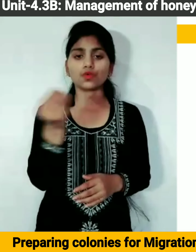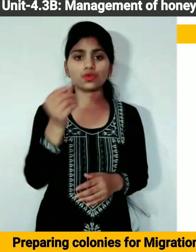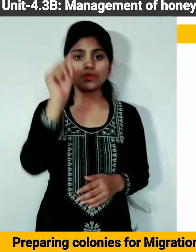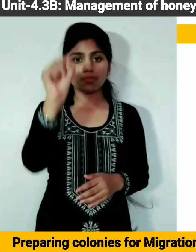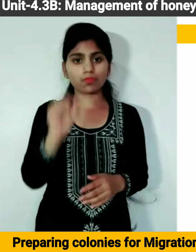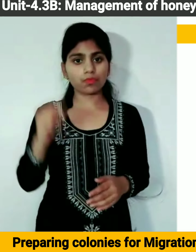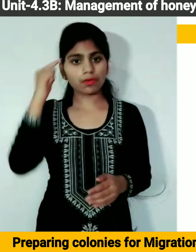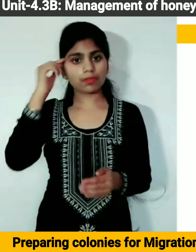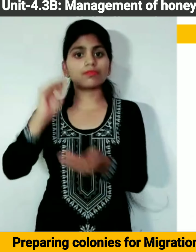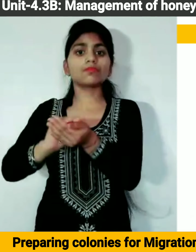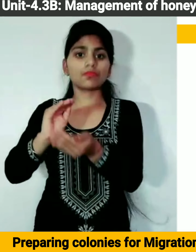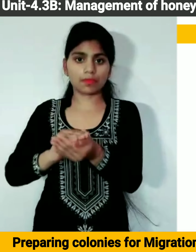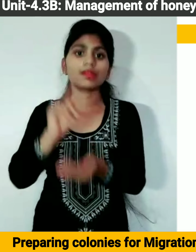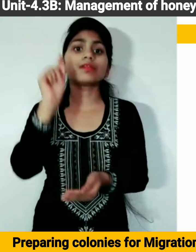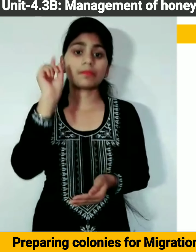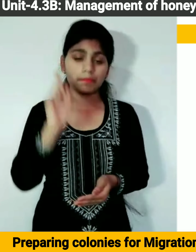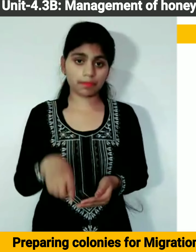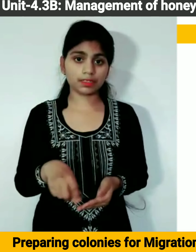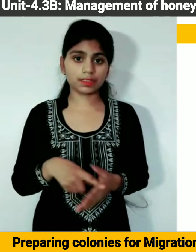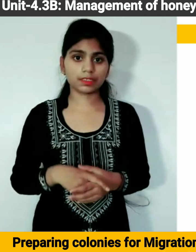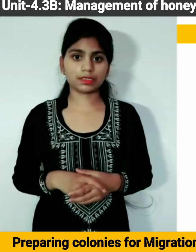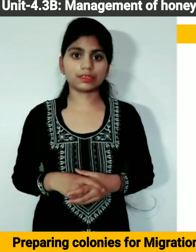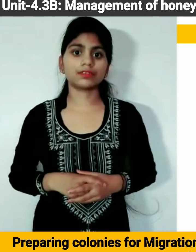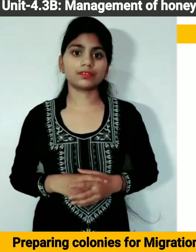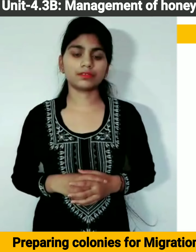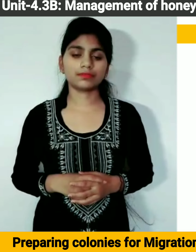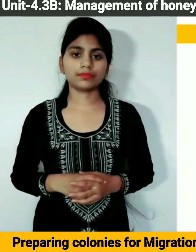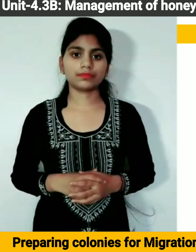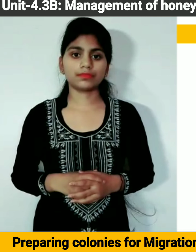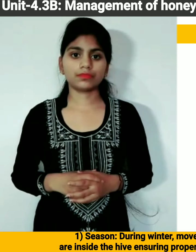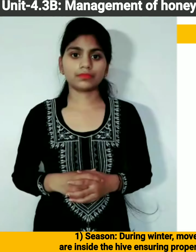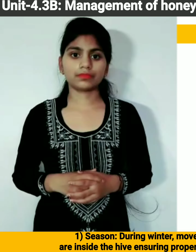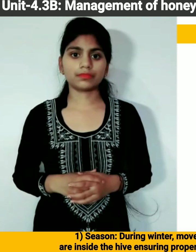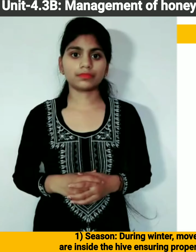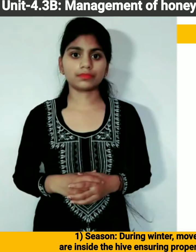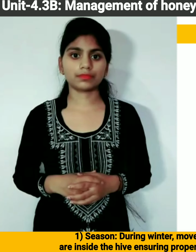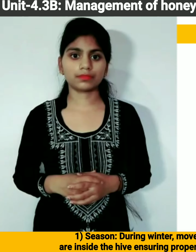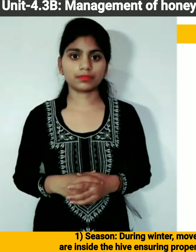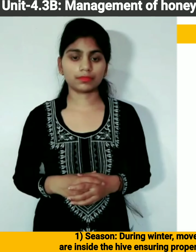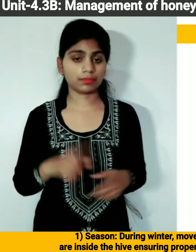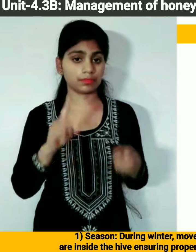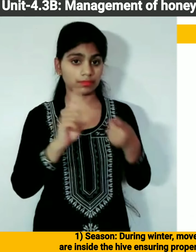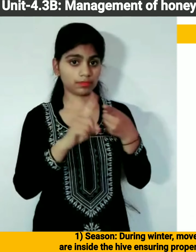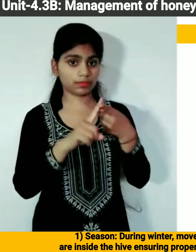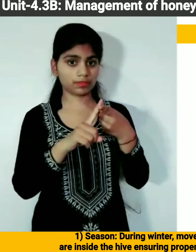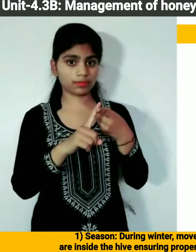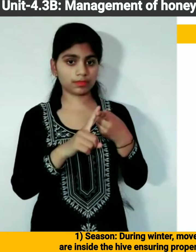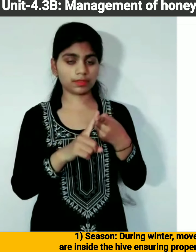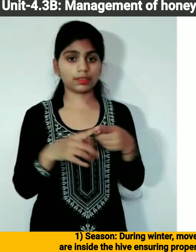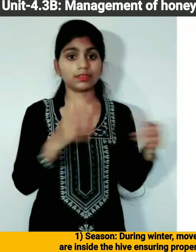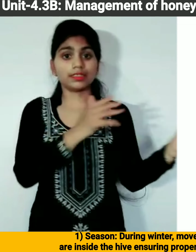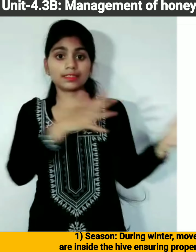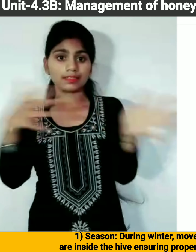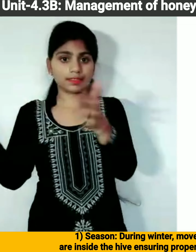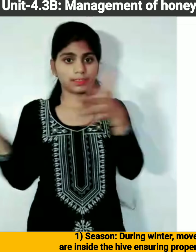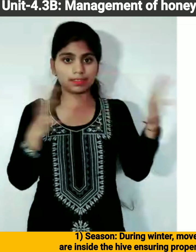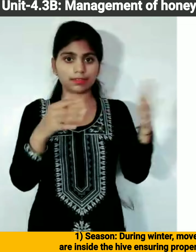while preparing the honeybee colonies for migration. Number 1.